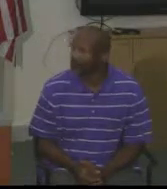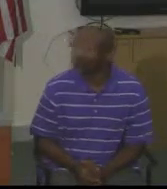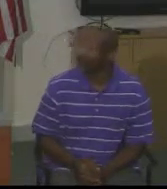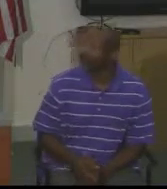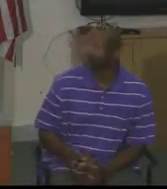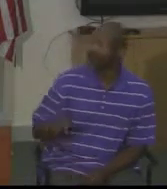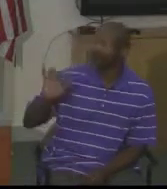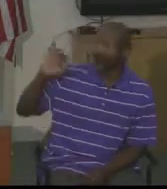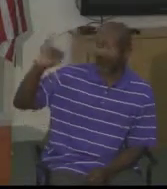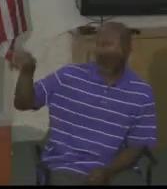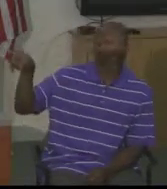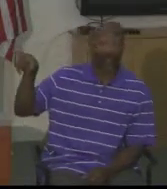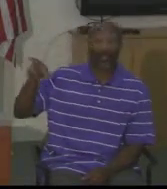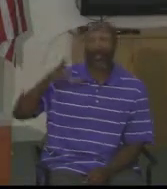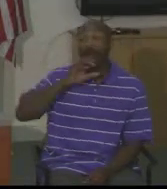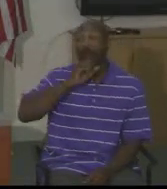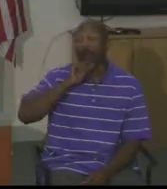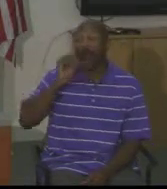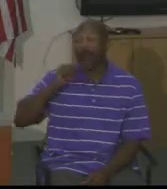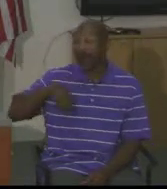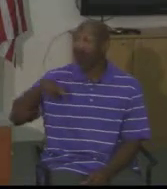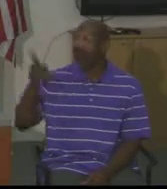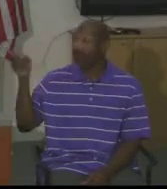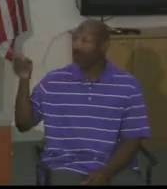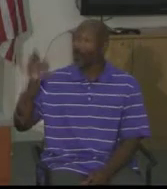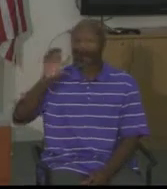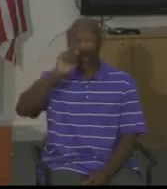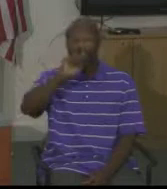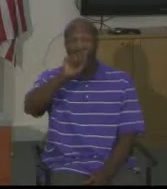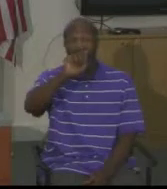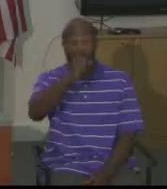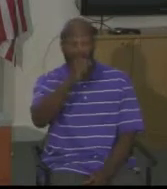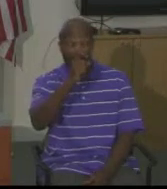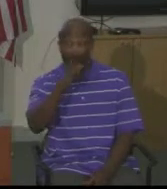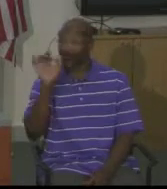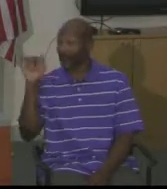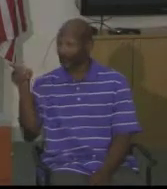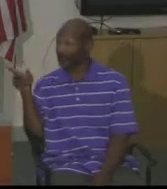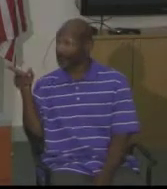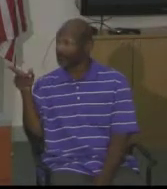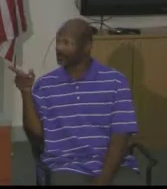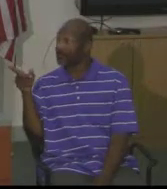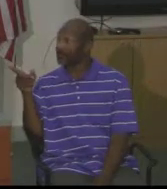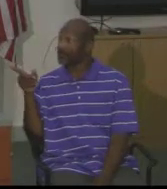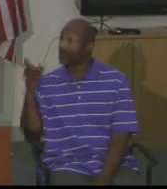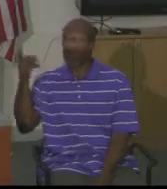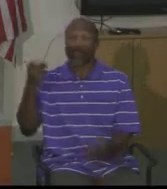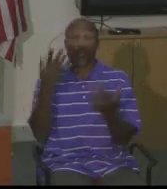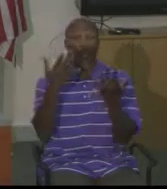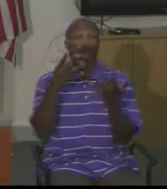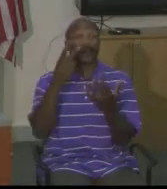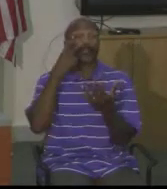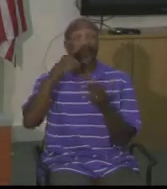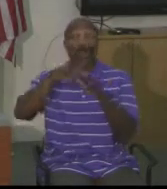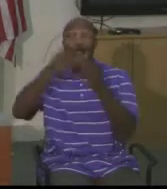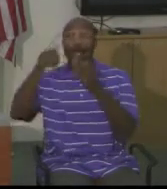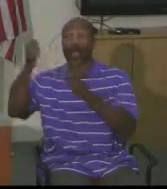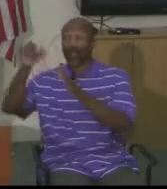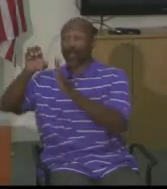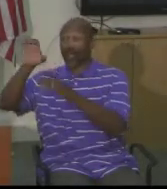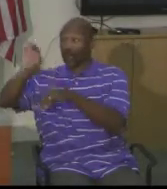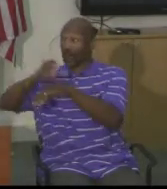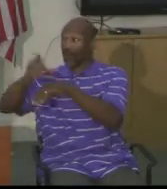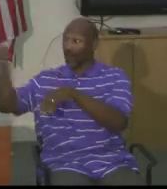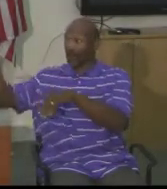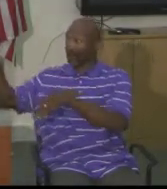This is an old surplus. This is an ATX format. If you wait till we open back up the computer, you'll find this